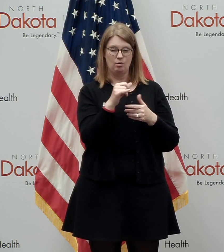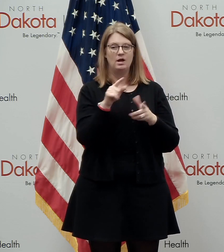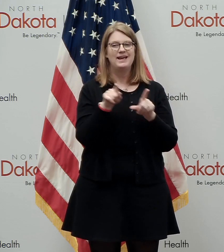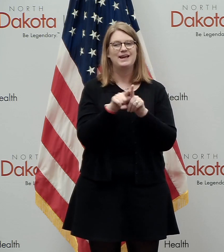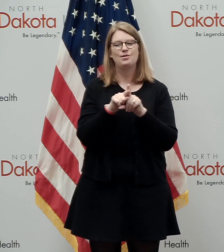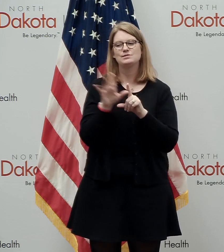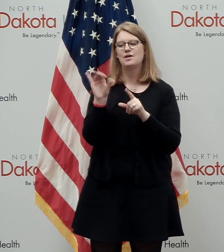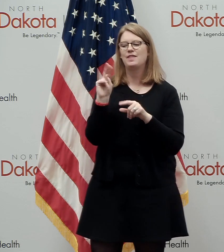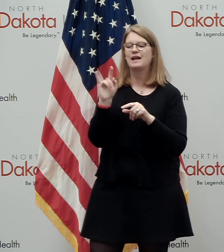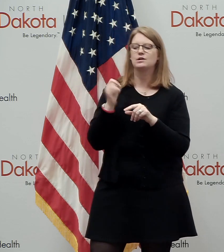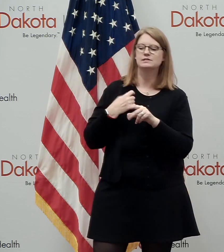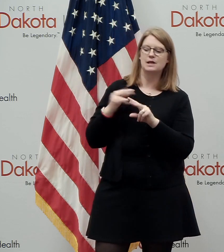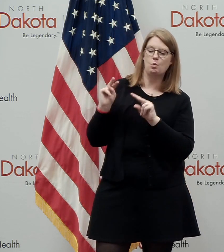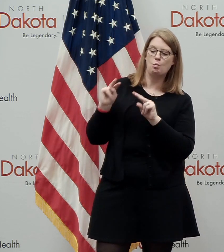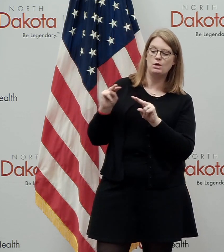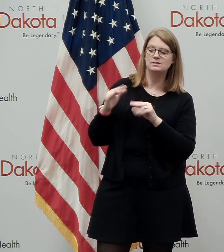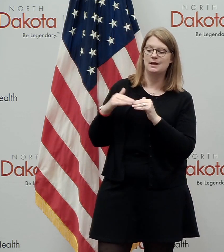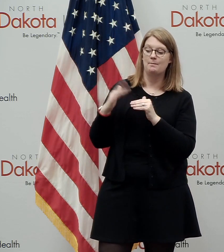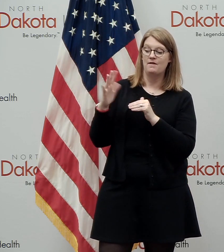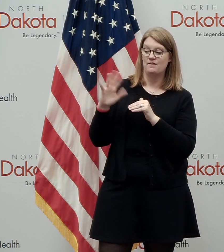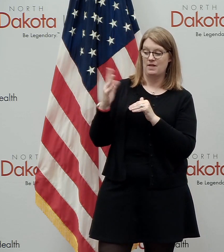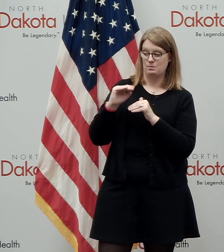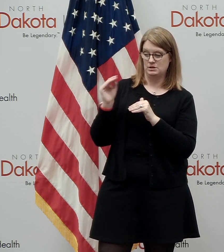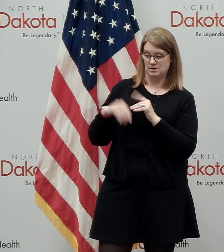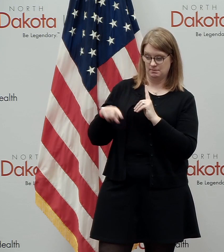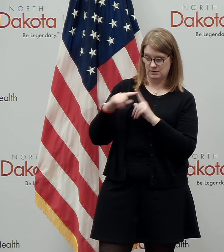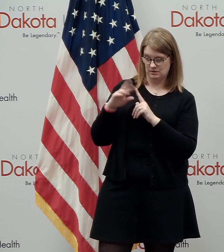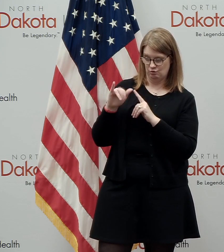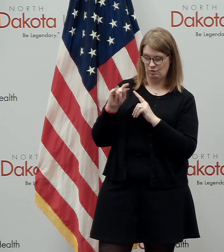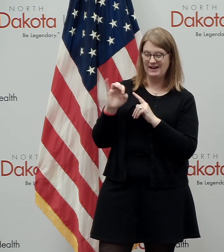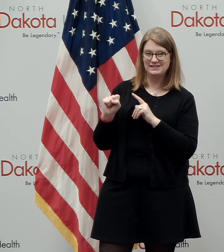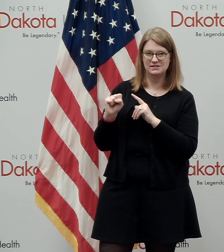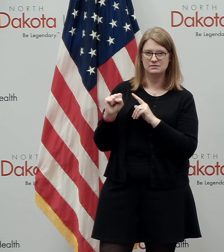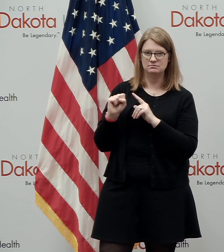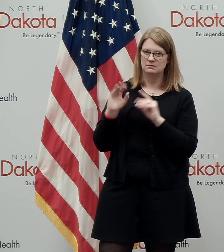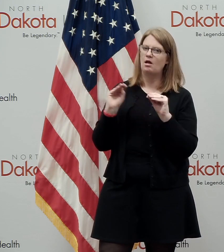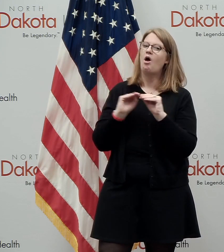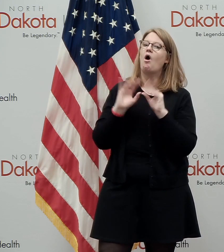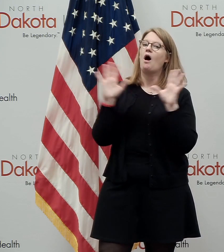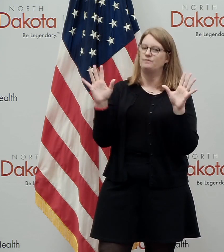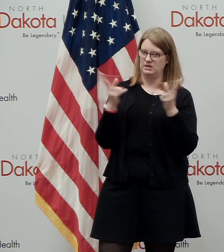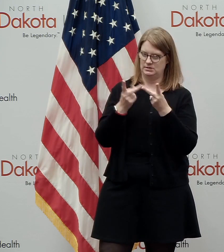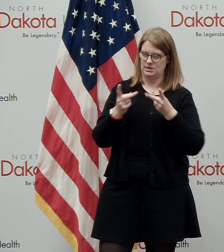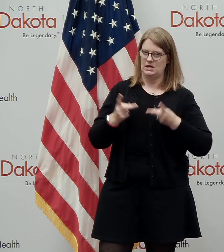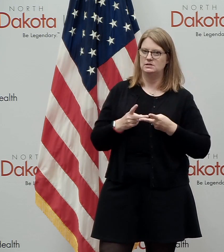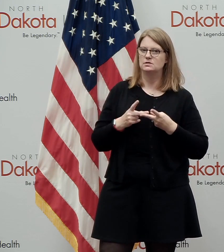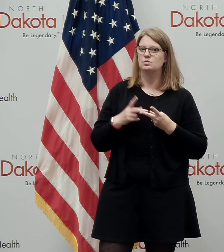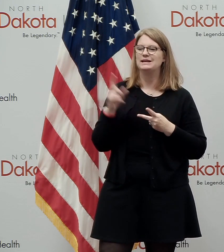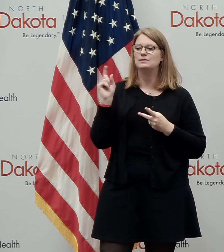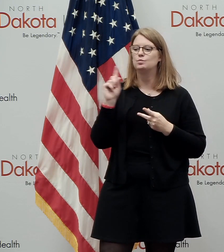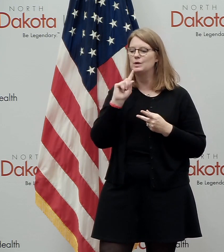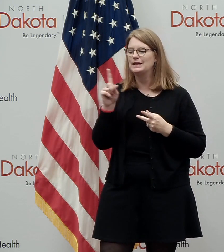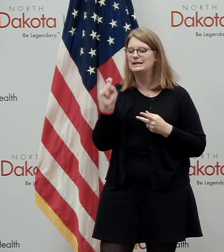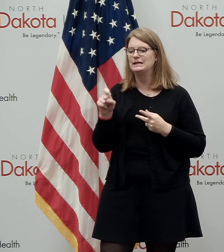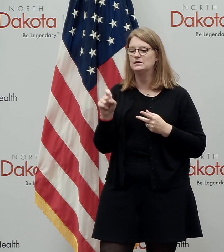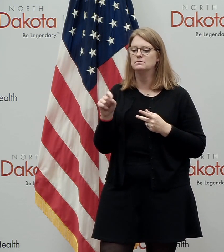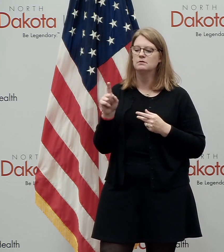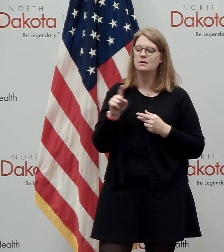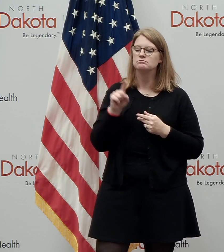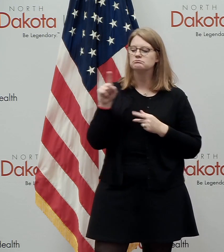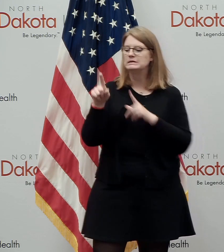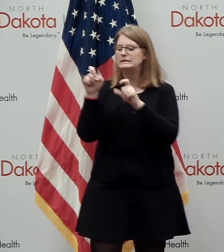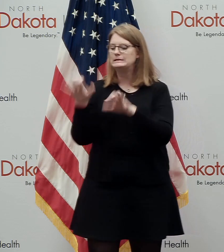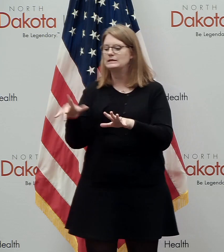on that have a above 5% positivity rate. Those are obvious places where we need to make sure that we're doing a really robust job